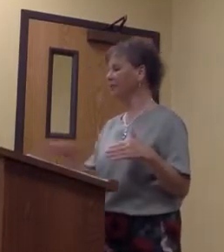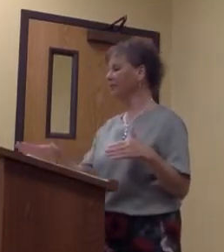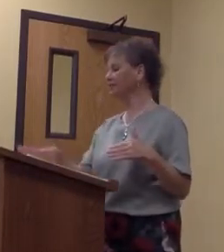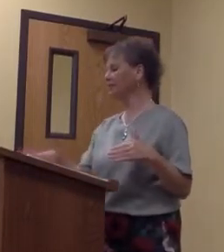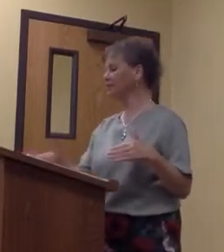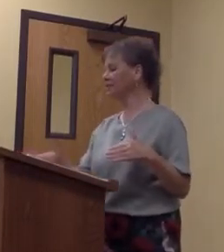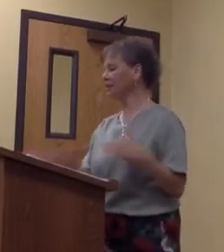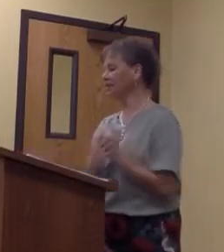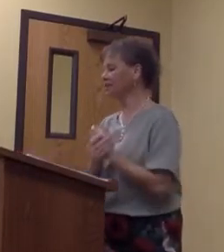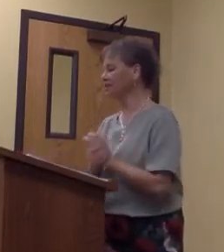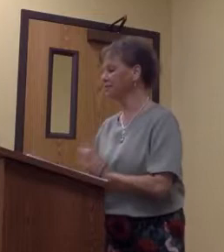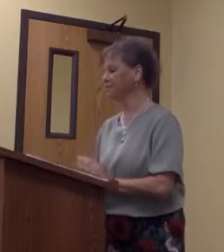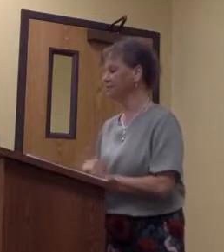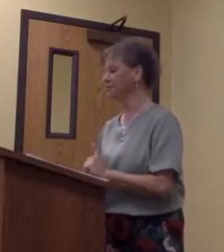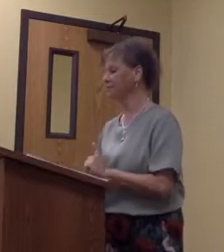well, she's